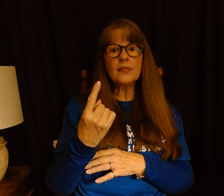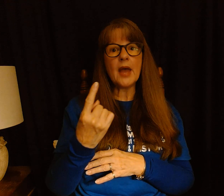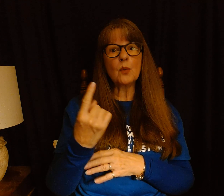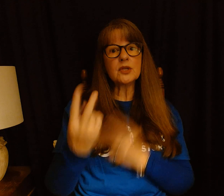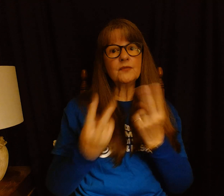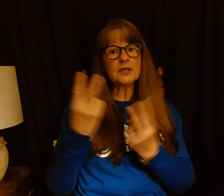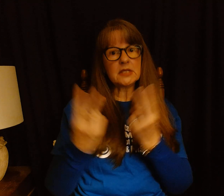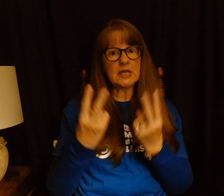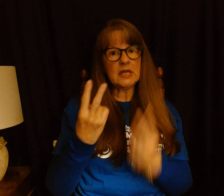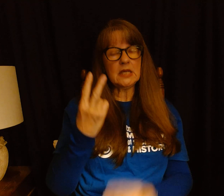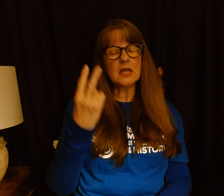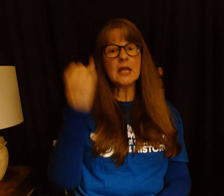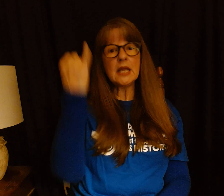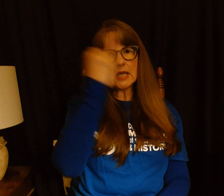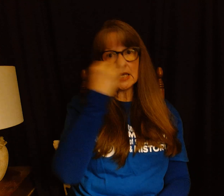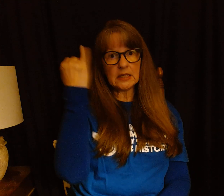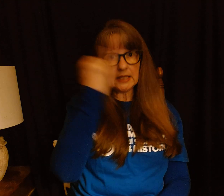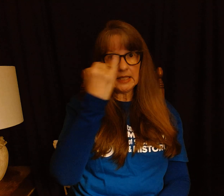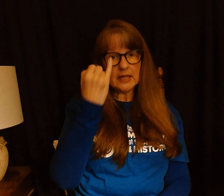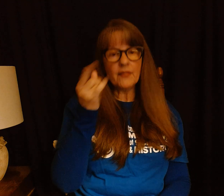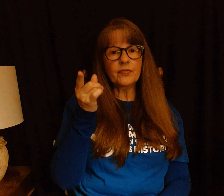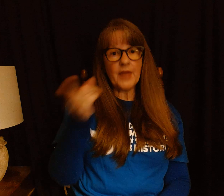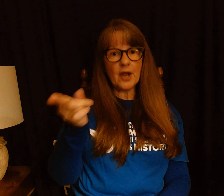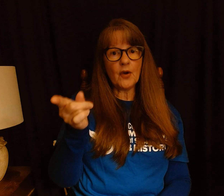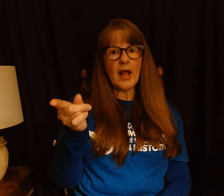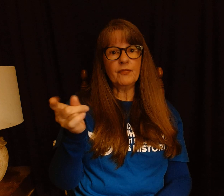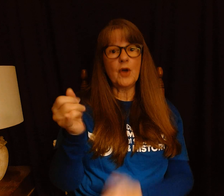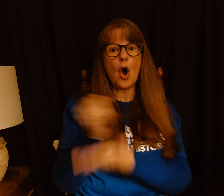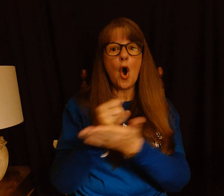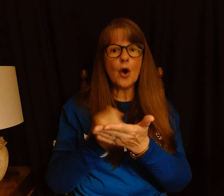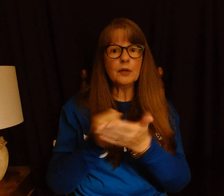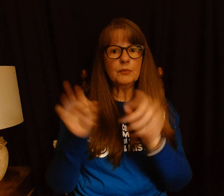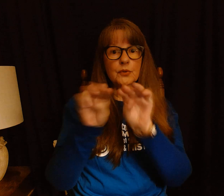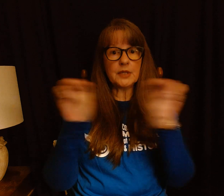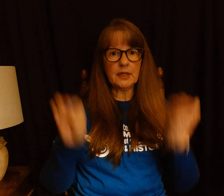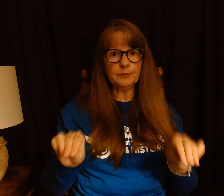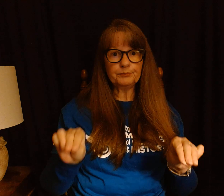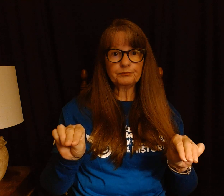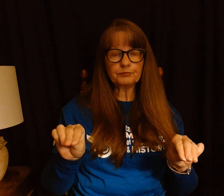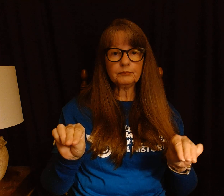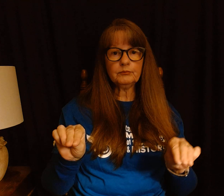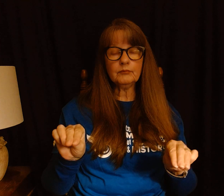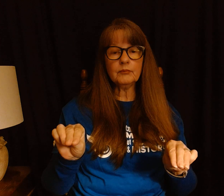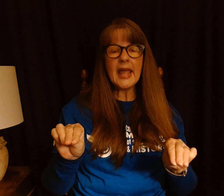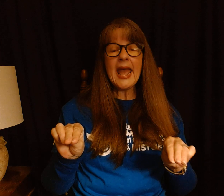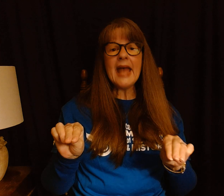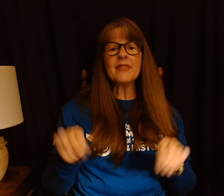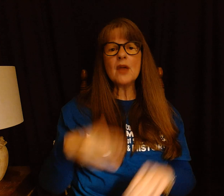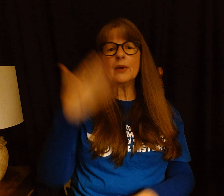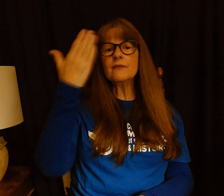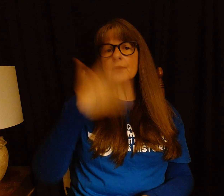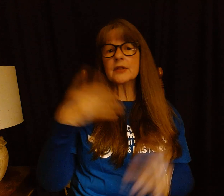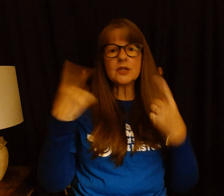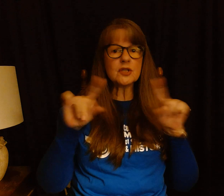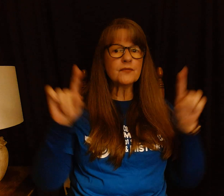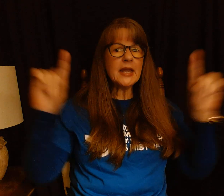was visiting Italy there at the art museum, and they were in front of this